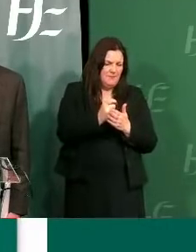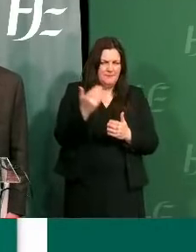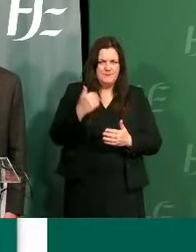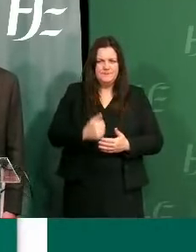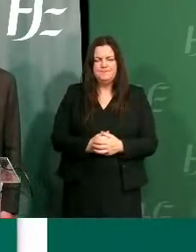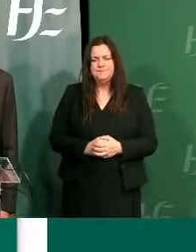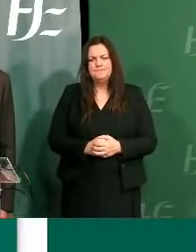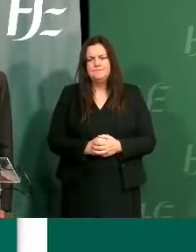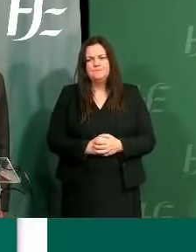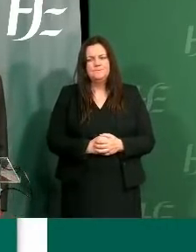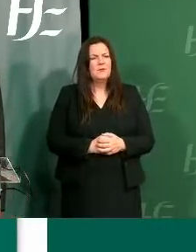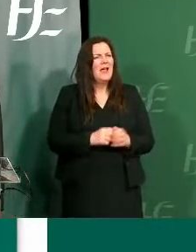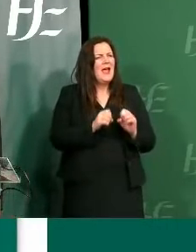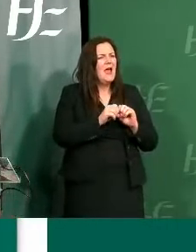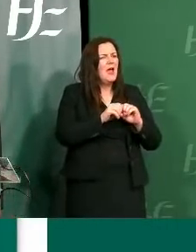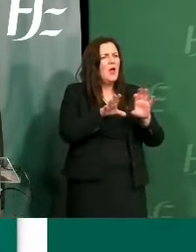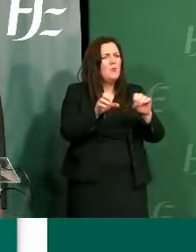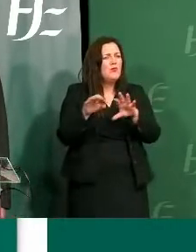Outbreaks,